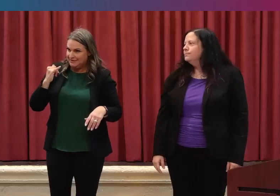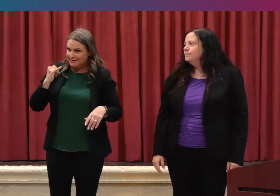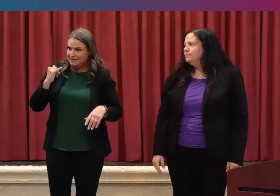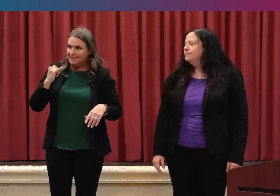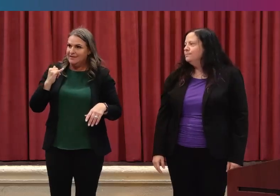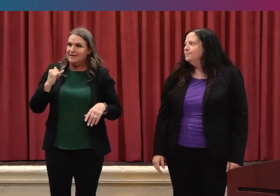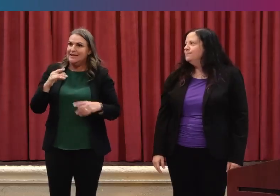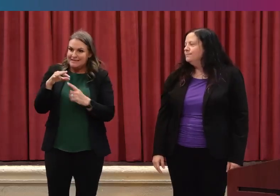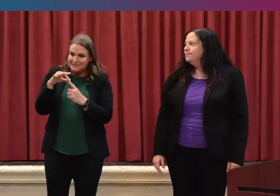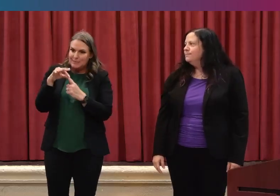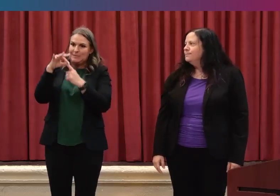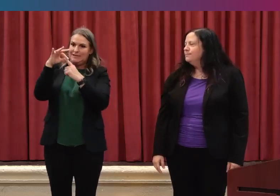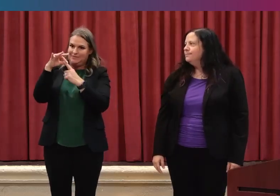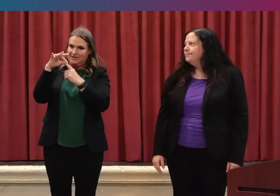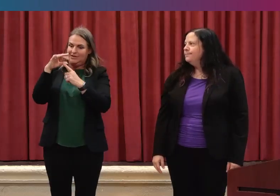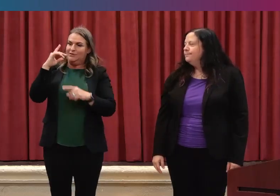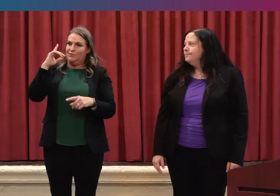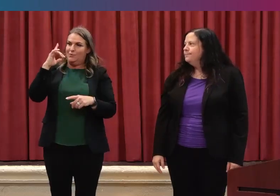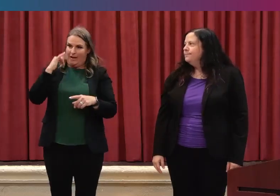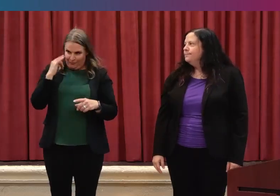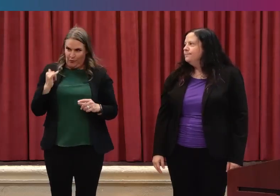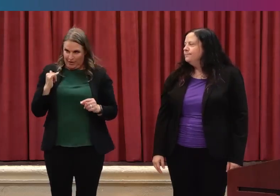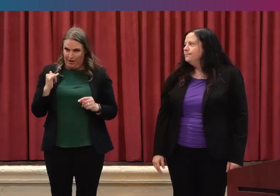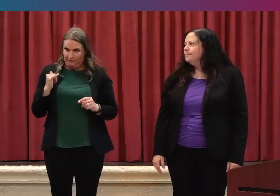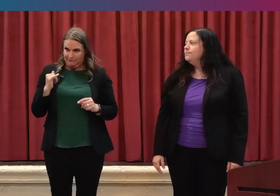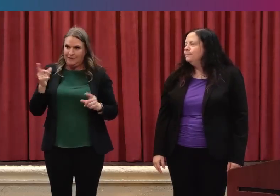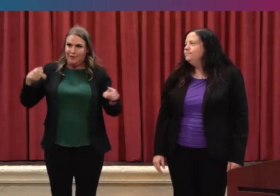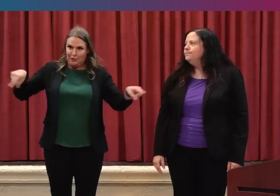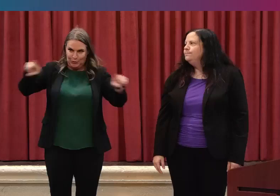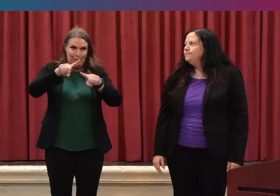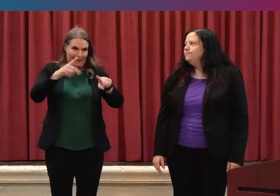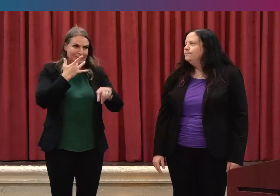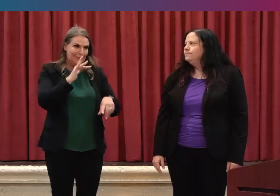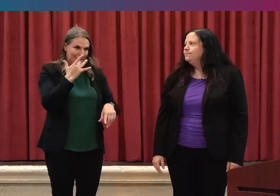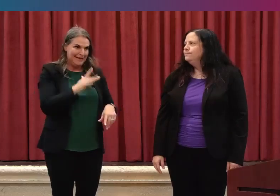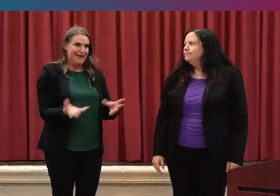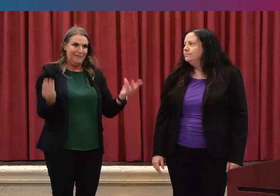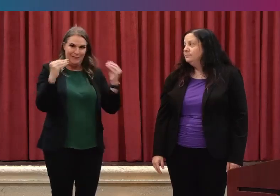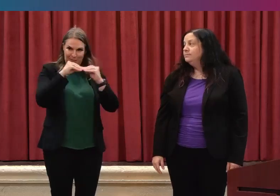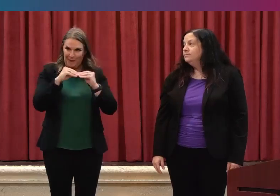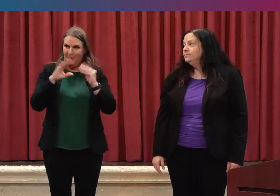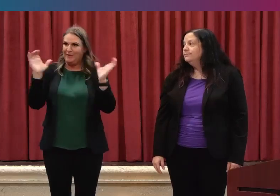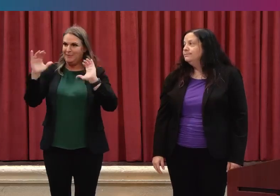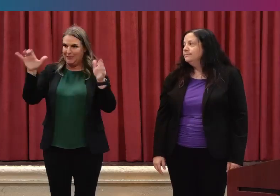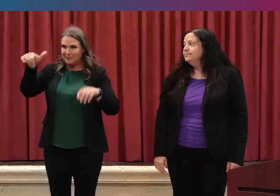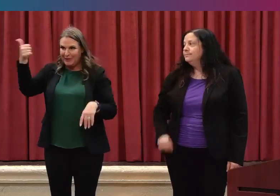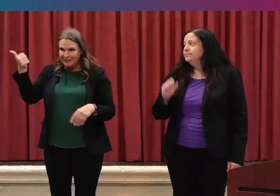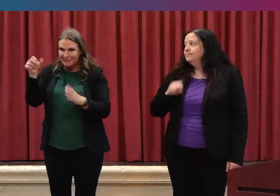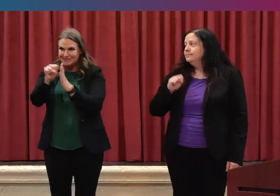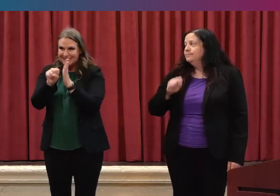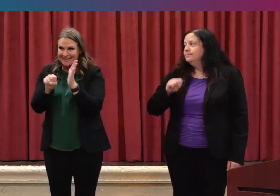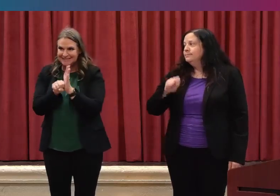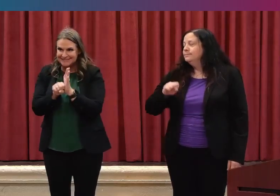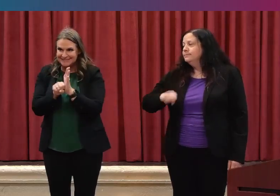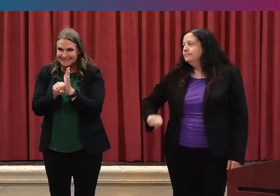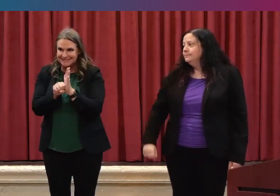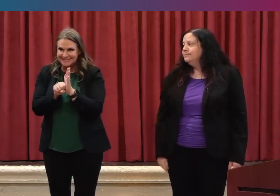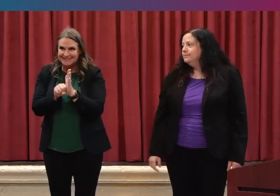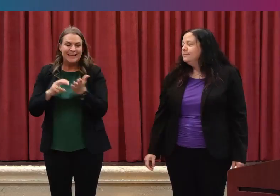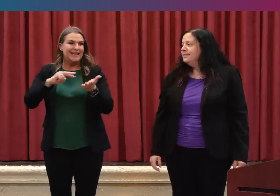Unruh Civil Rights Act tells us. It's, again, specific to California, and you're very fortunate to live in the state. Other states do